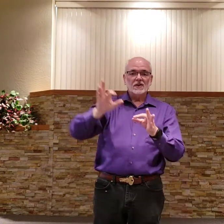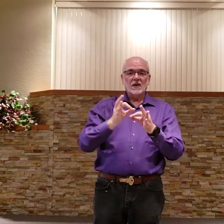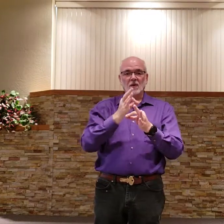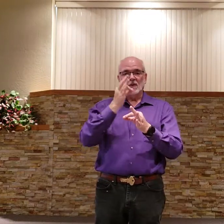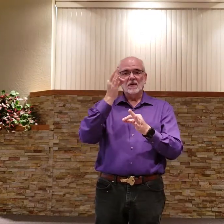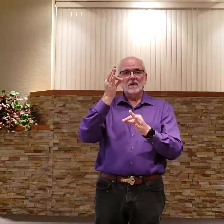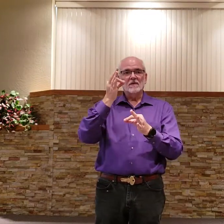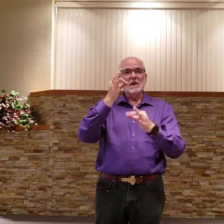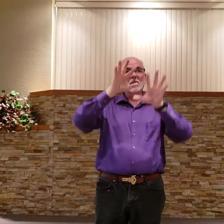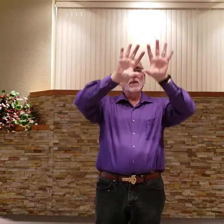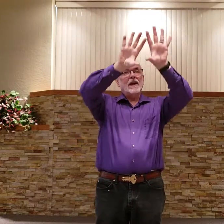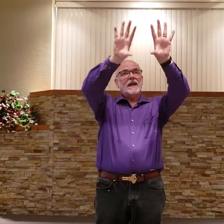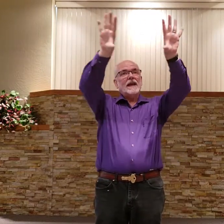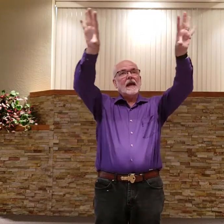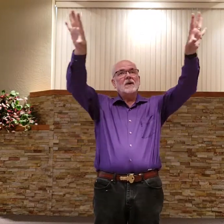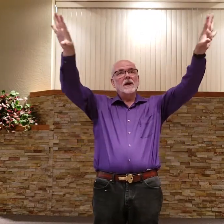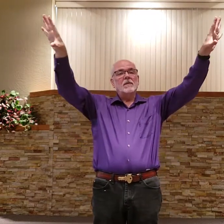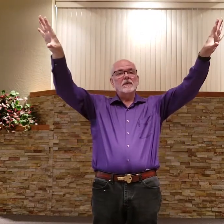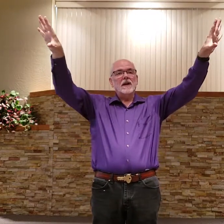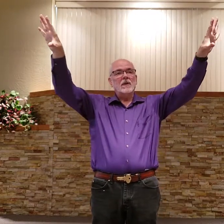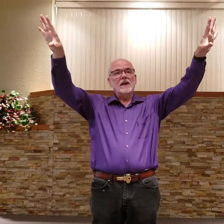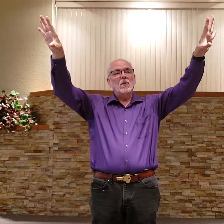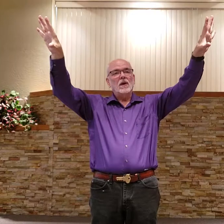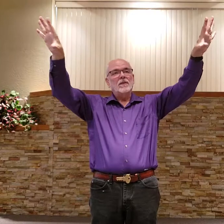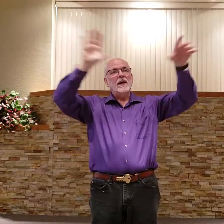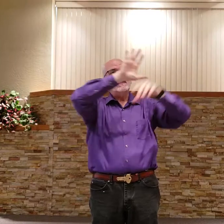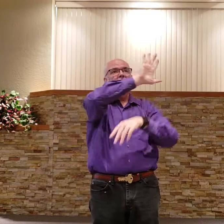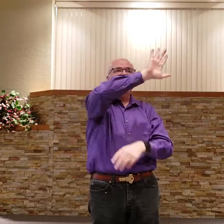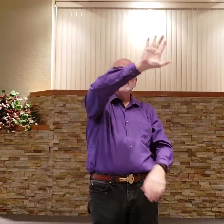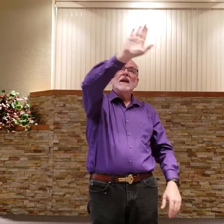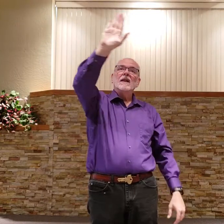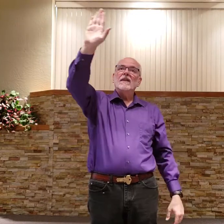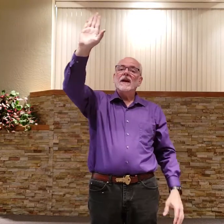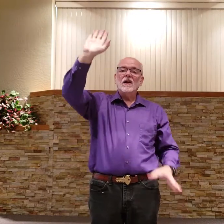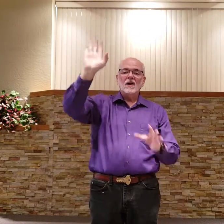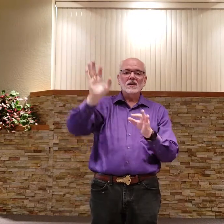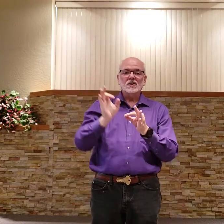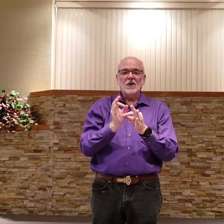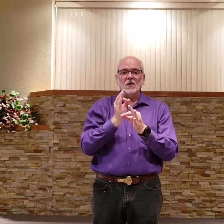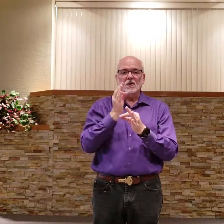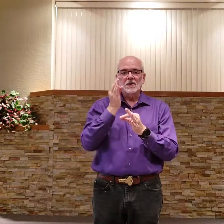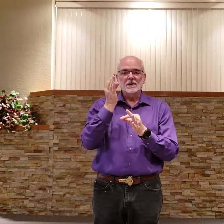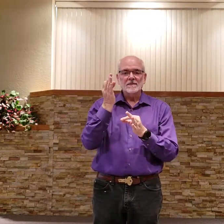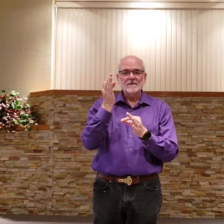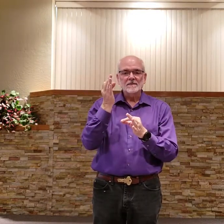soul. Remember, we got that gallery up there. We don't want to forget that. Their souls.